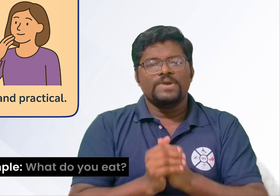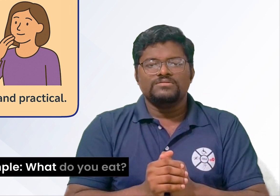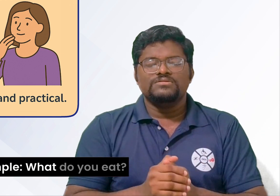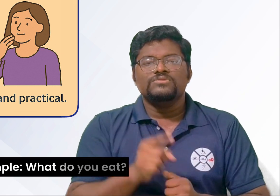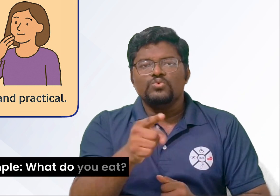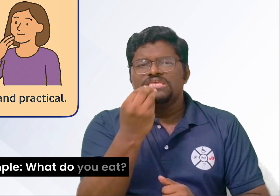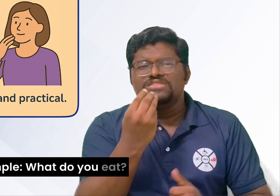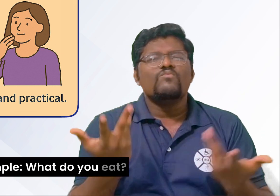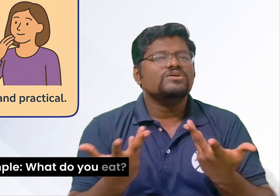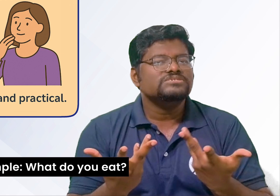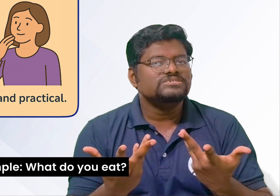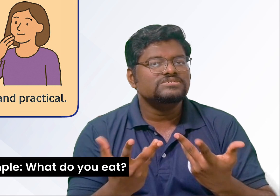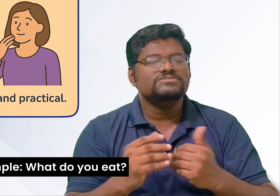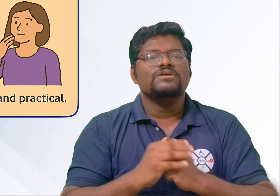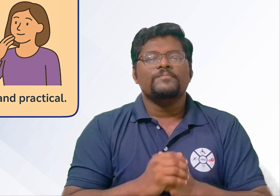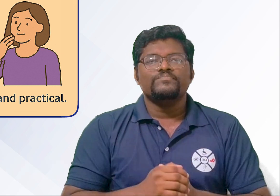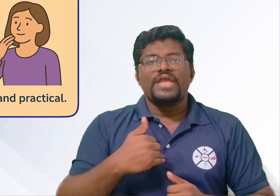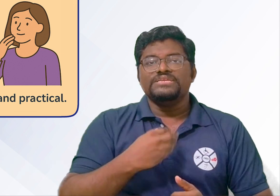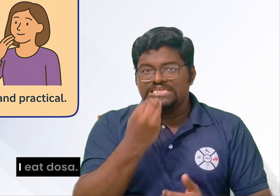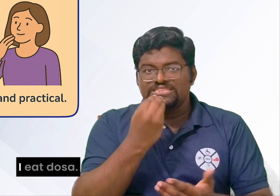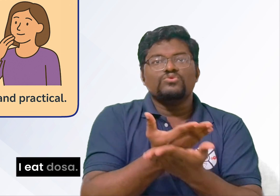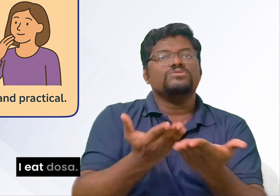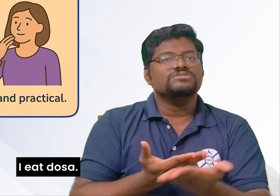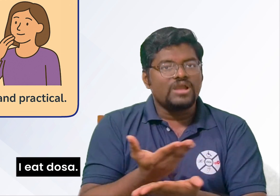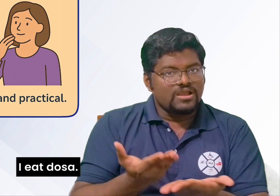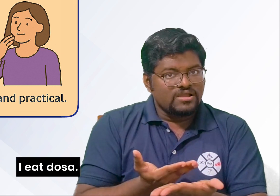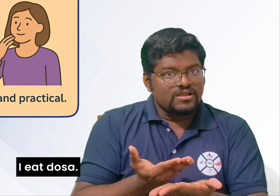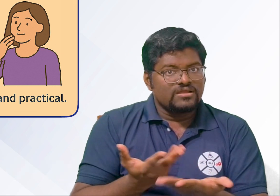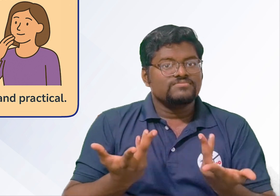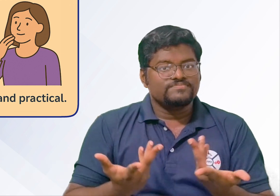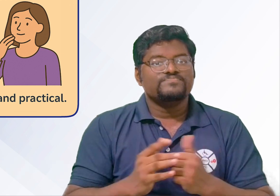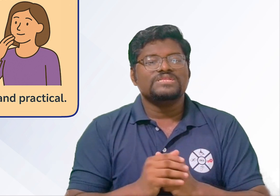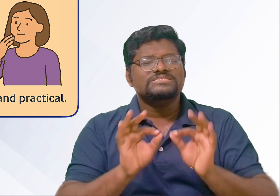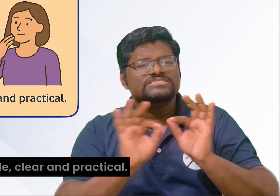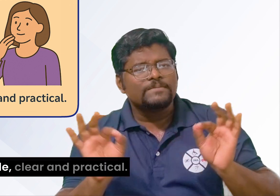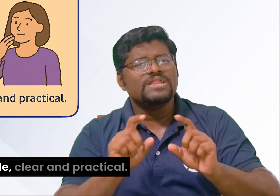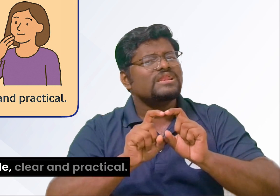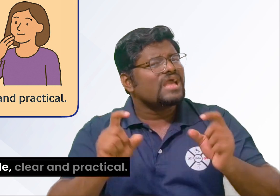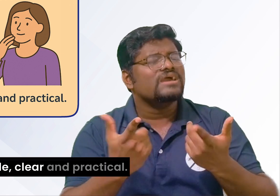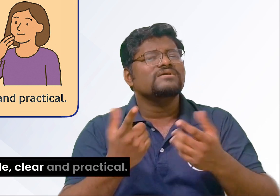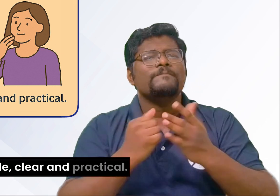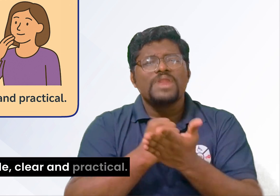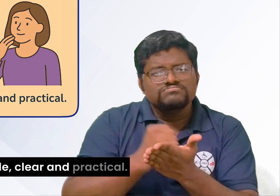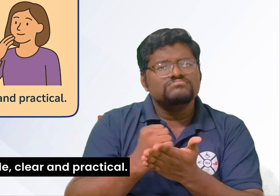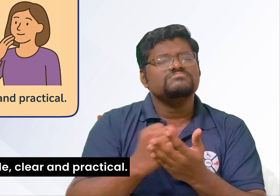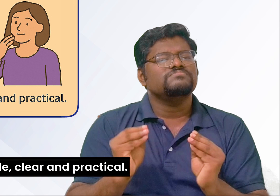Example: what do you eat? I eat dosa. Simple, clear, and practical.